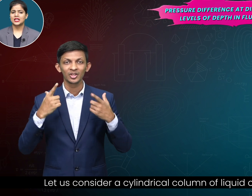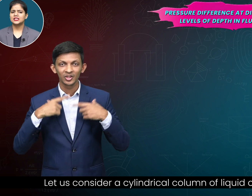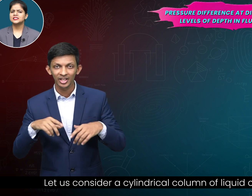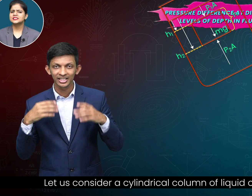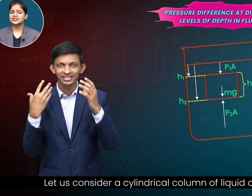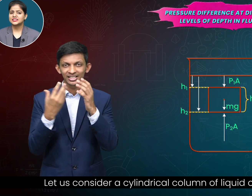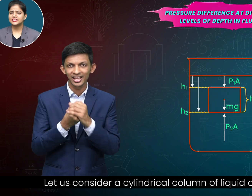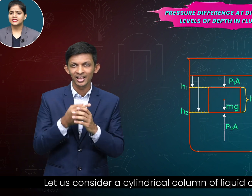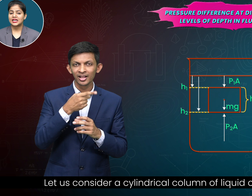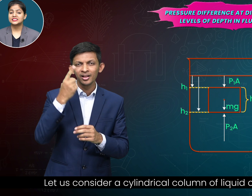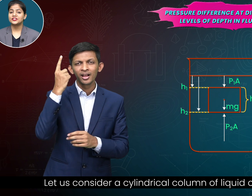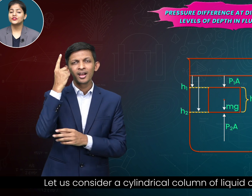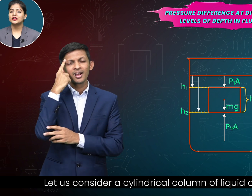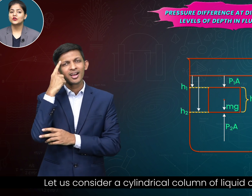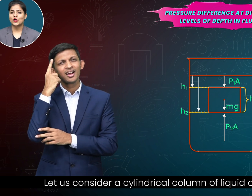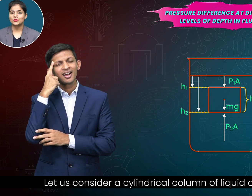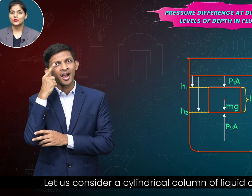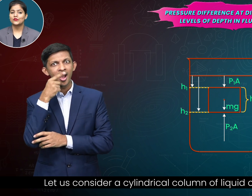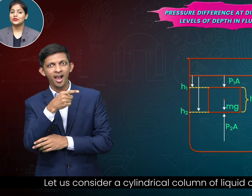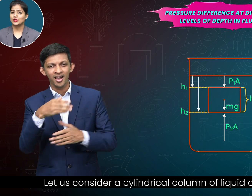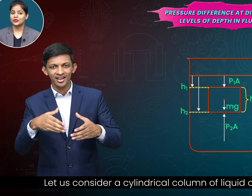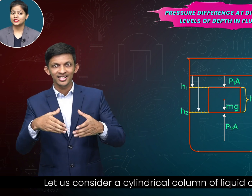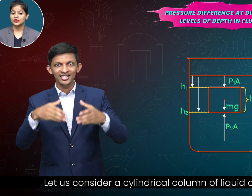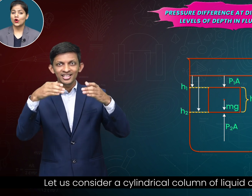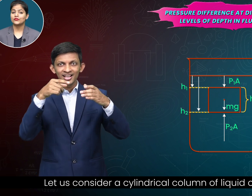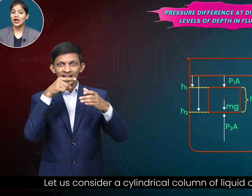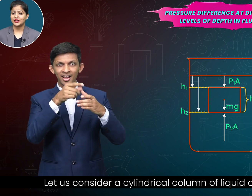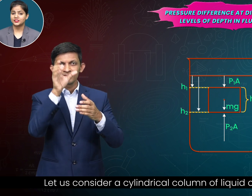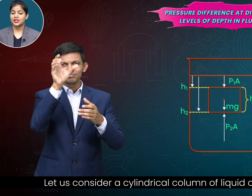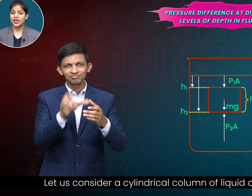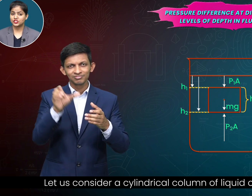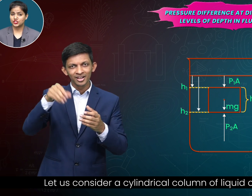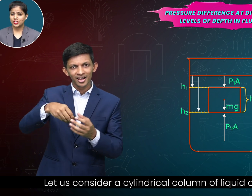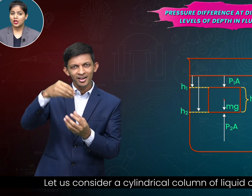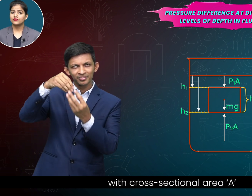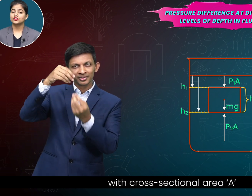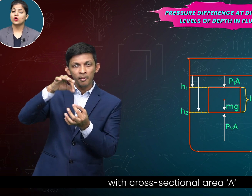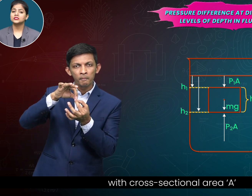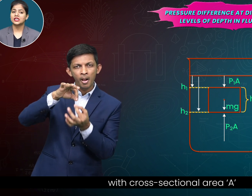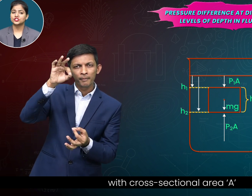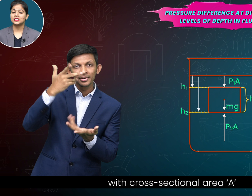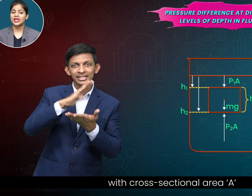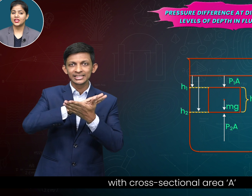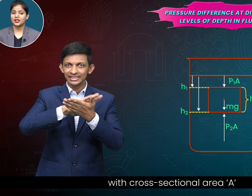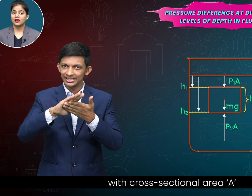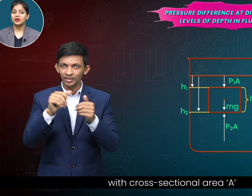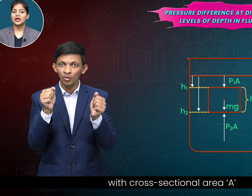Let us consider a cylindrical column of liquid of height h with cross-sectional area